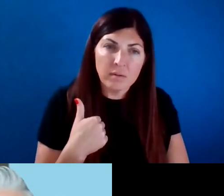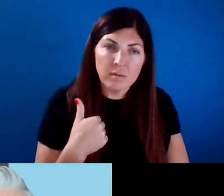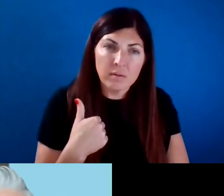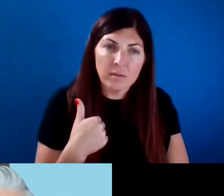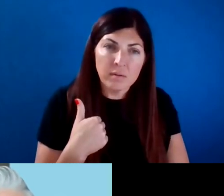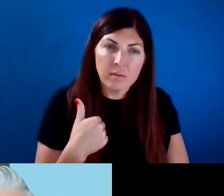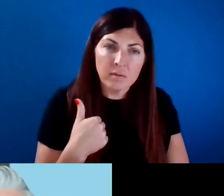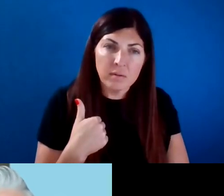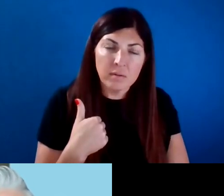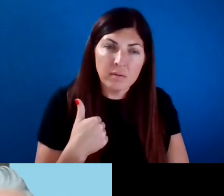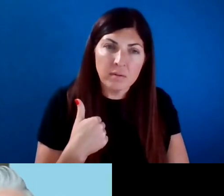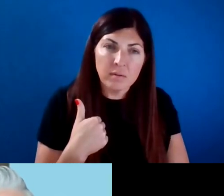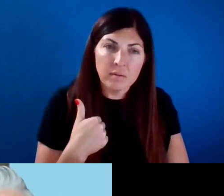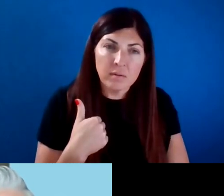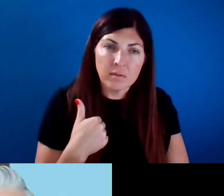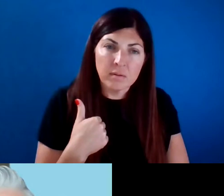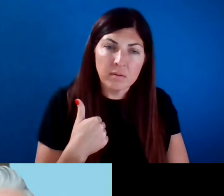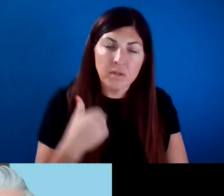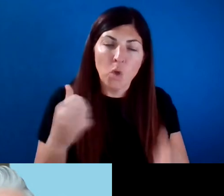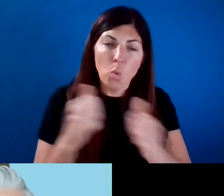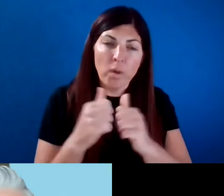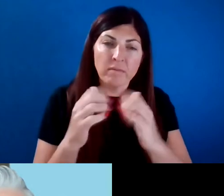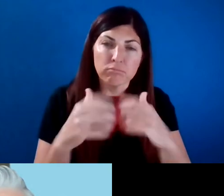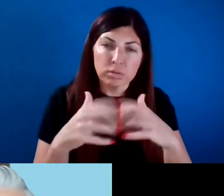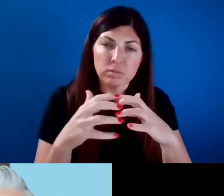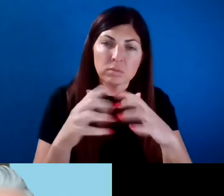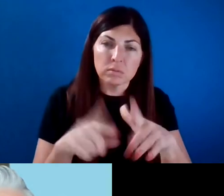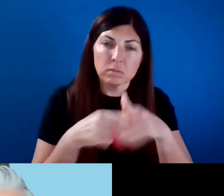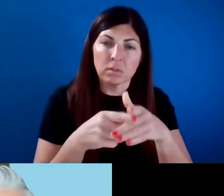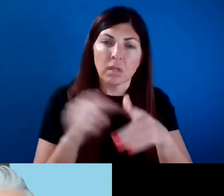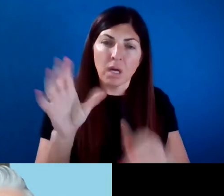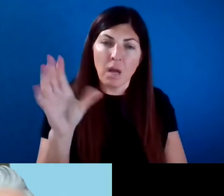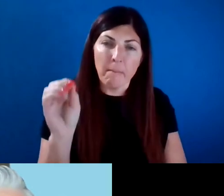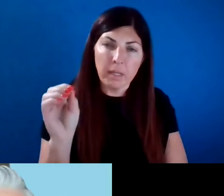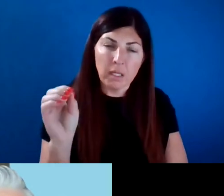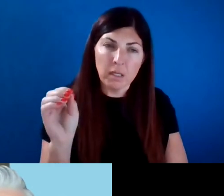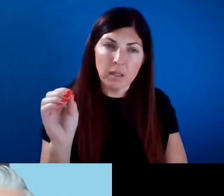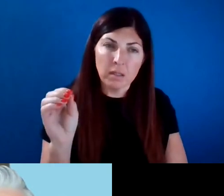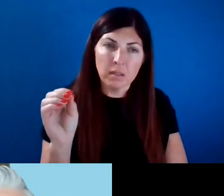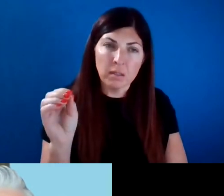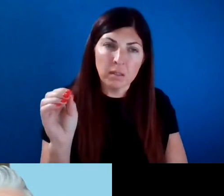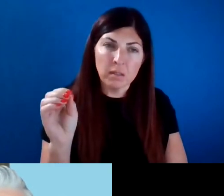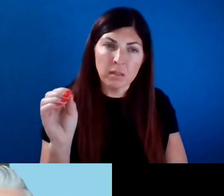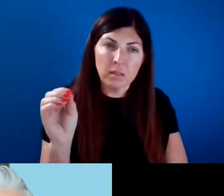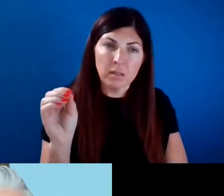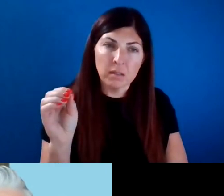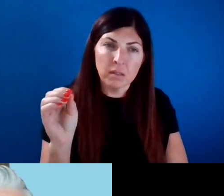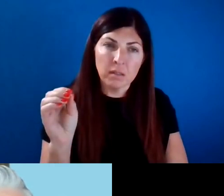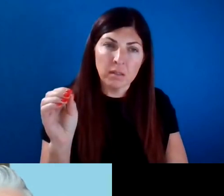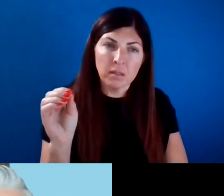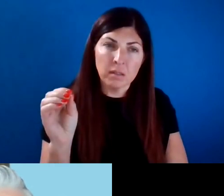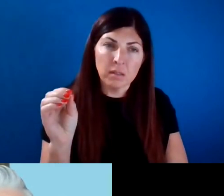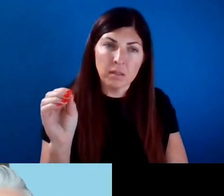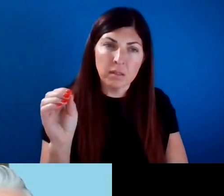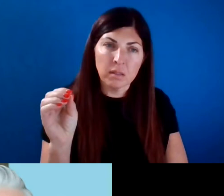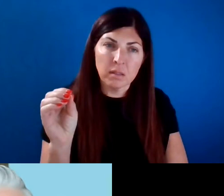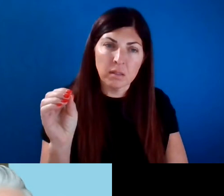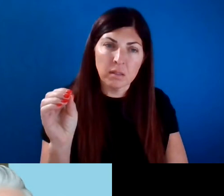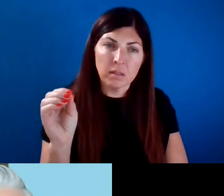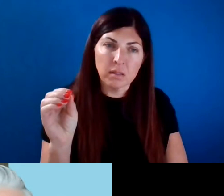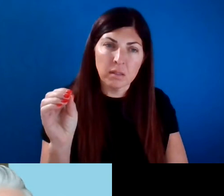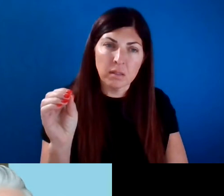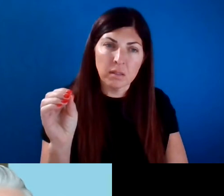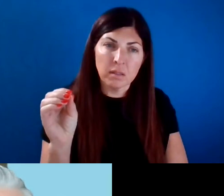with getting the company started, how did that, like, how did you get